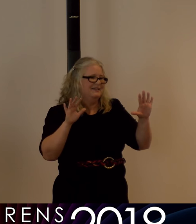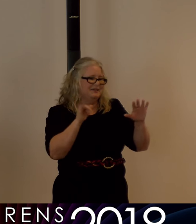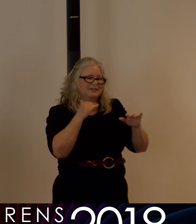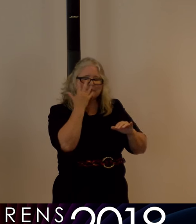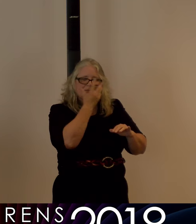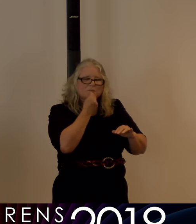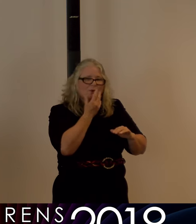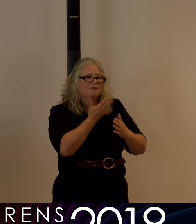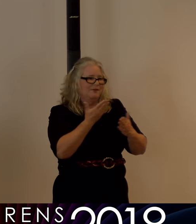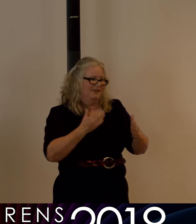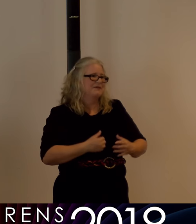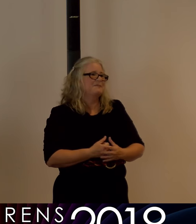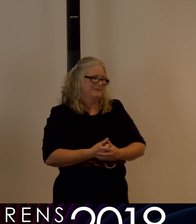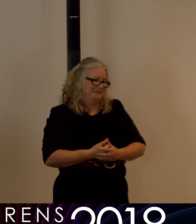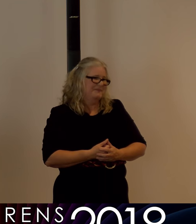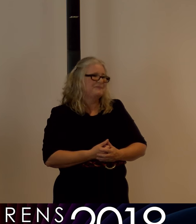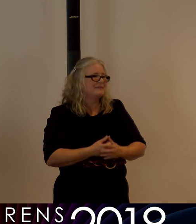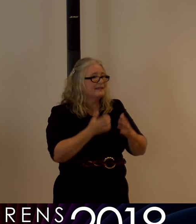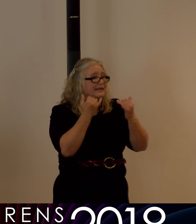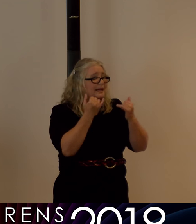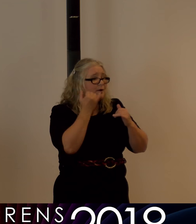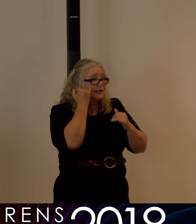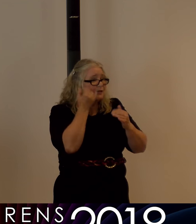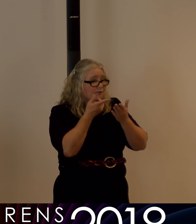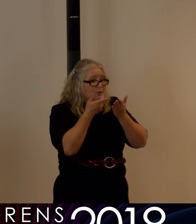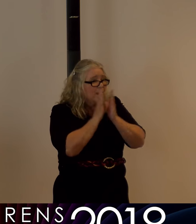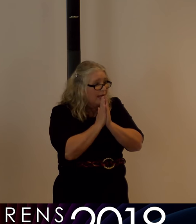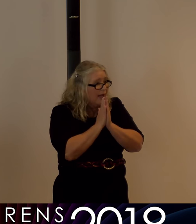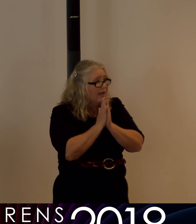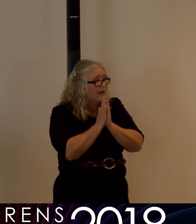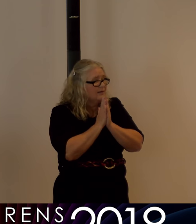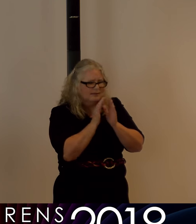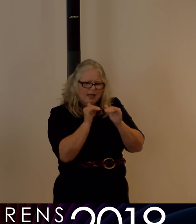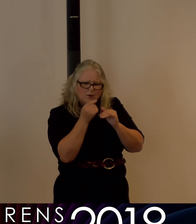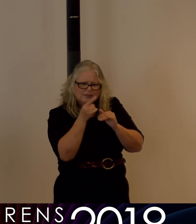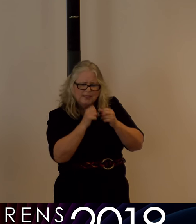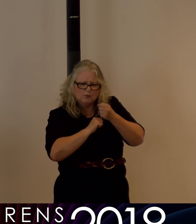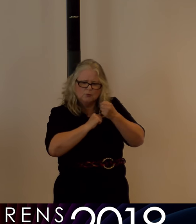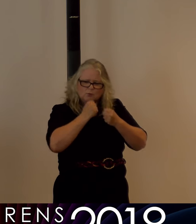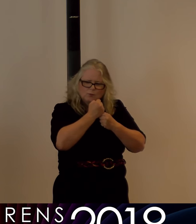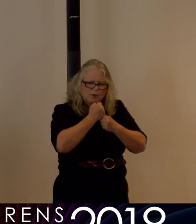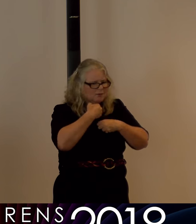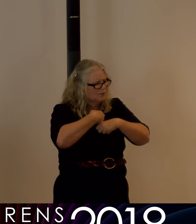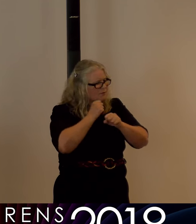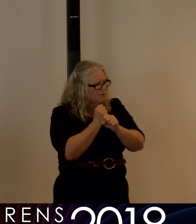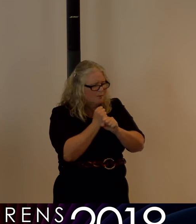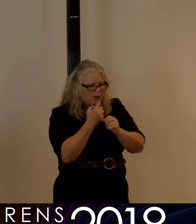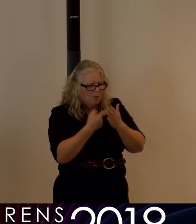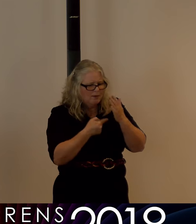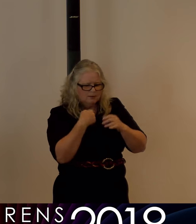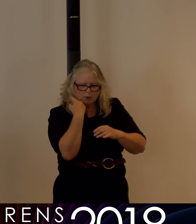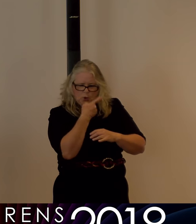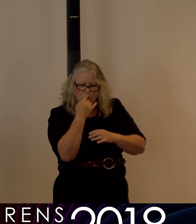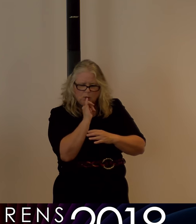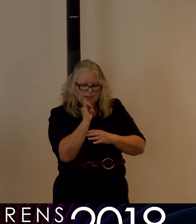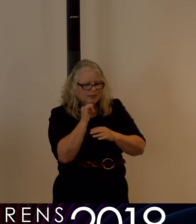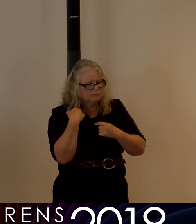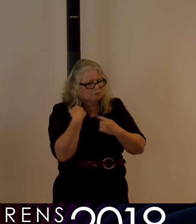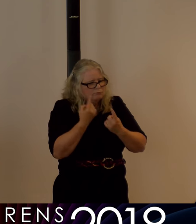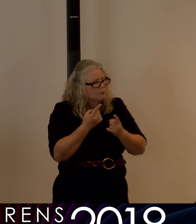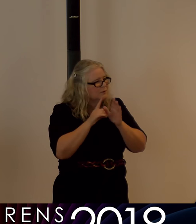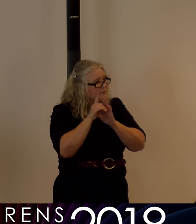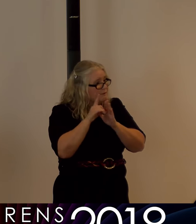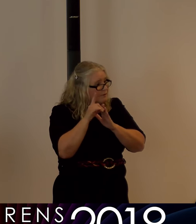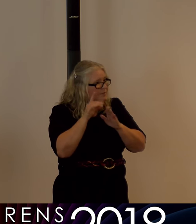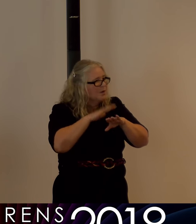beautiful thing. Now, if you ask, how does that structure form and what does it look like during development? On the far left